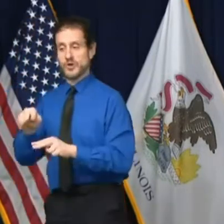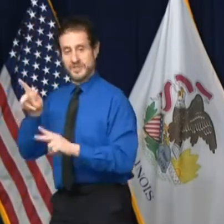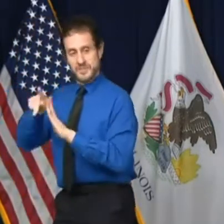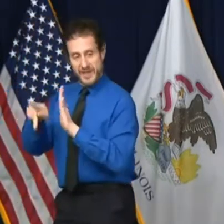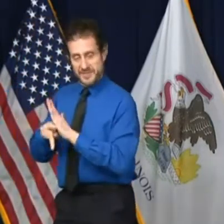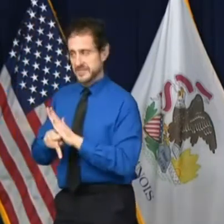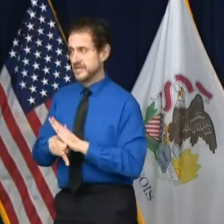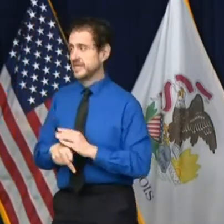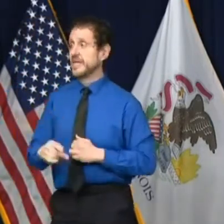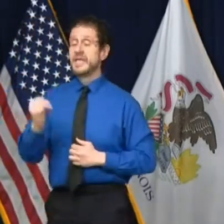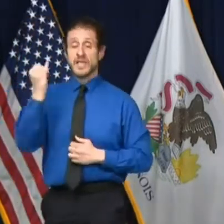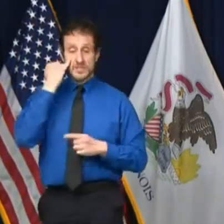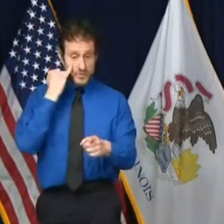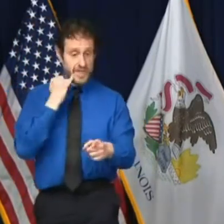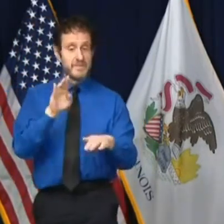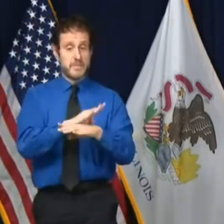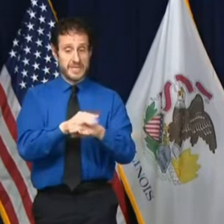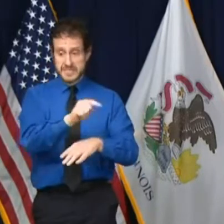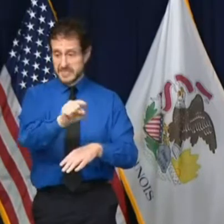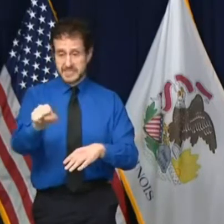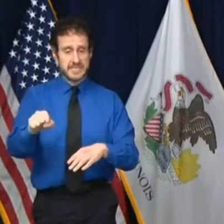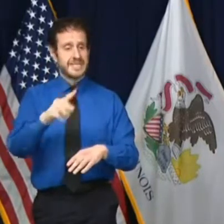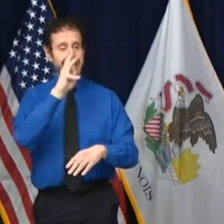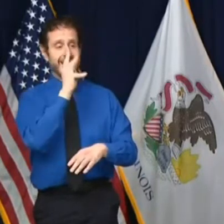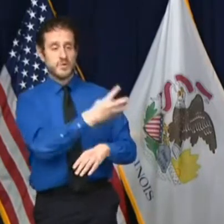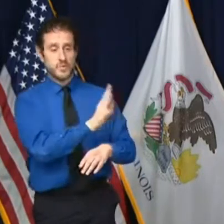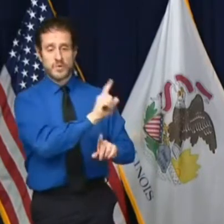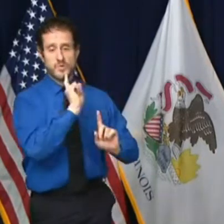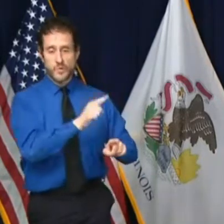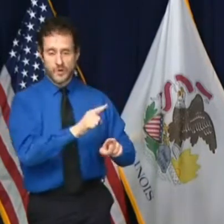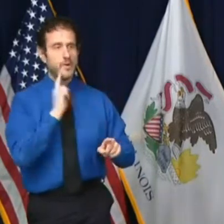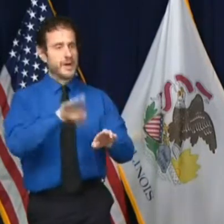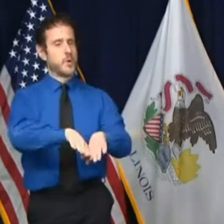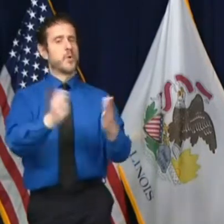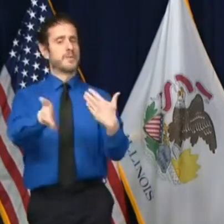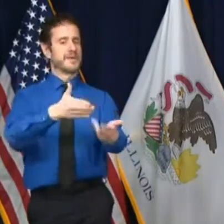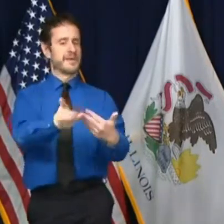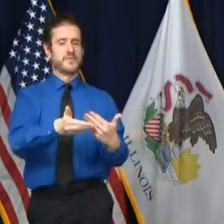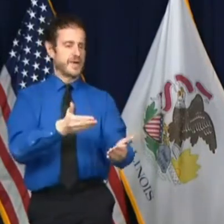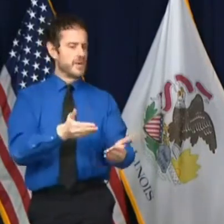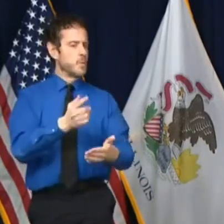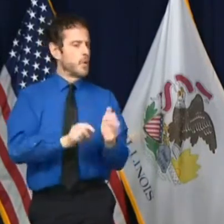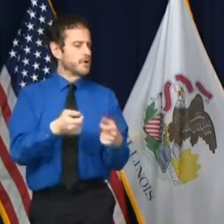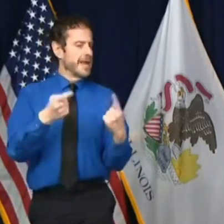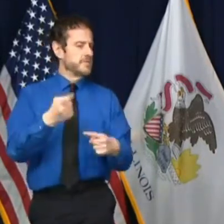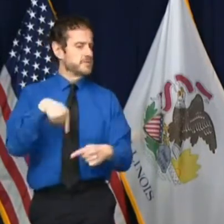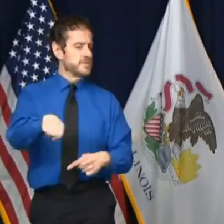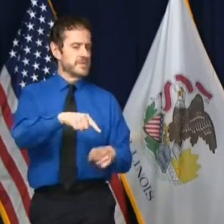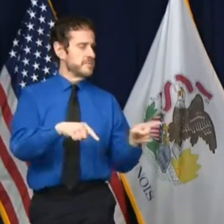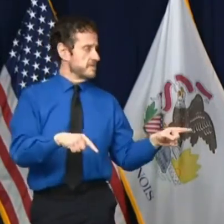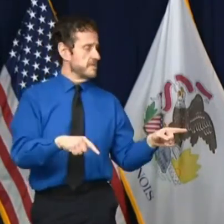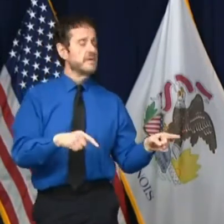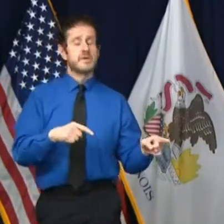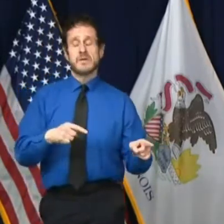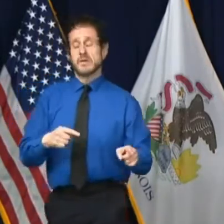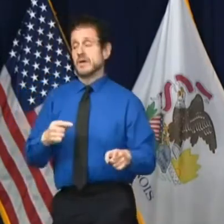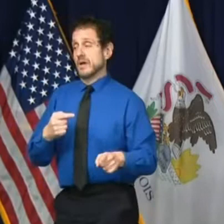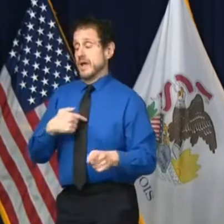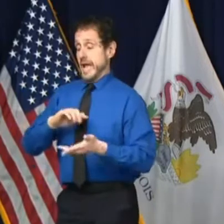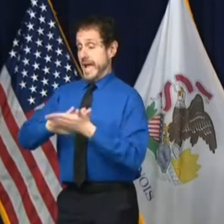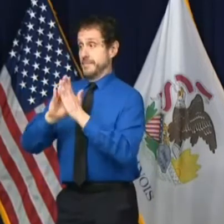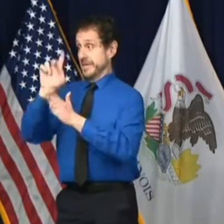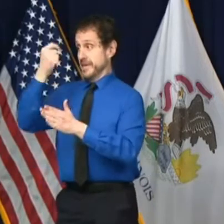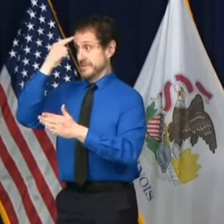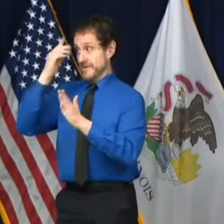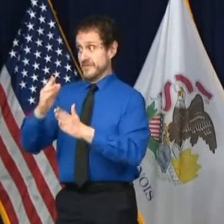if they reopen in defiance of the EO? Well, I was a businessman before I became governor, and I have to tell you that I would